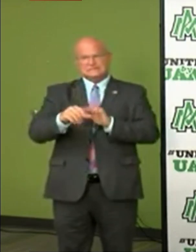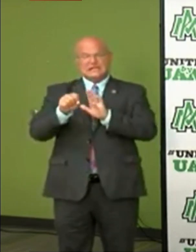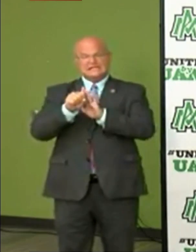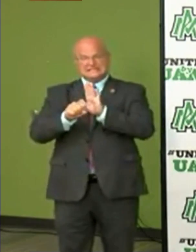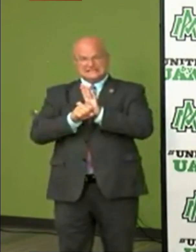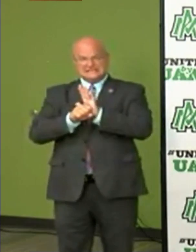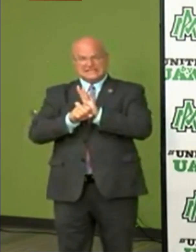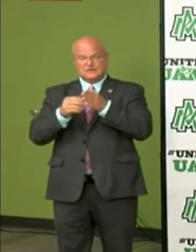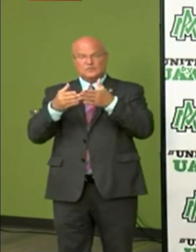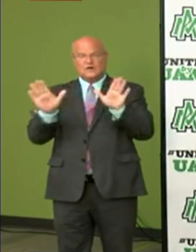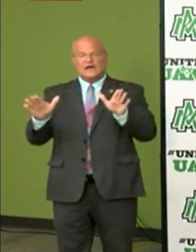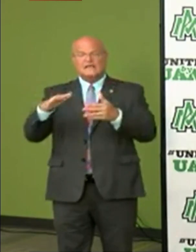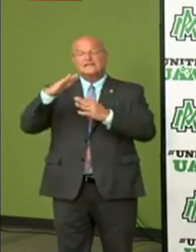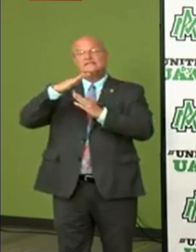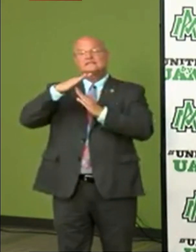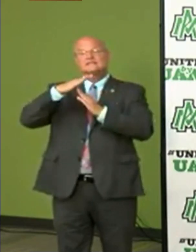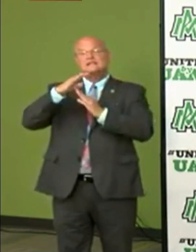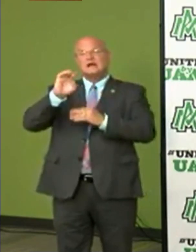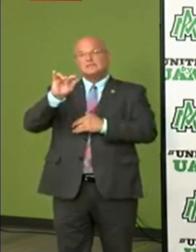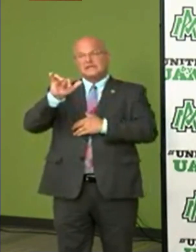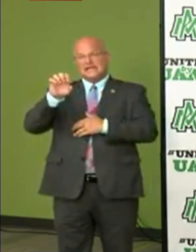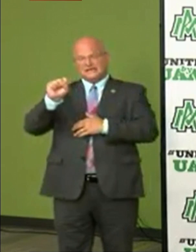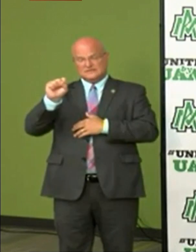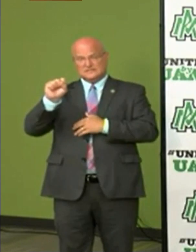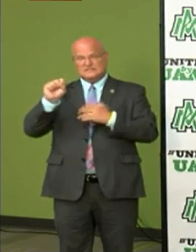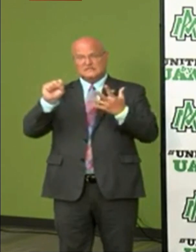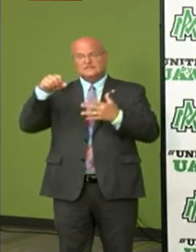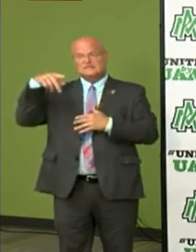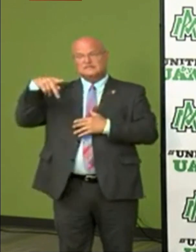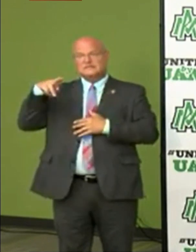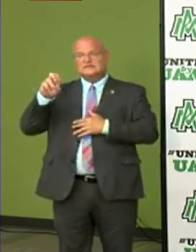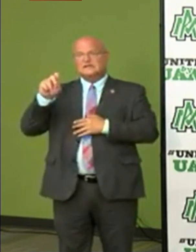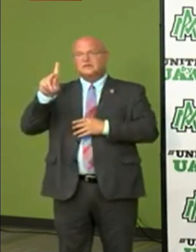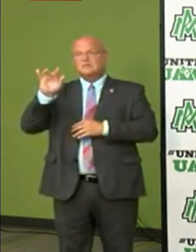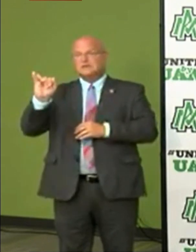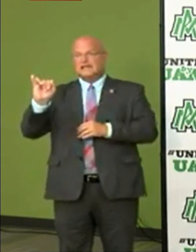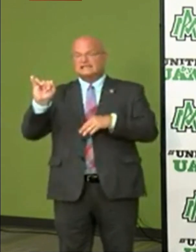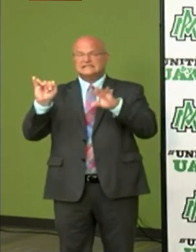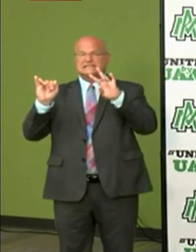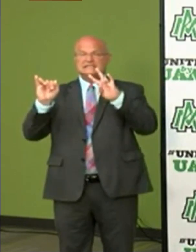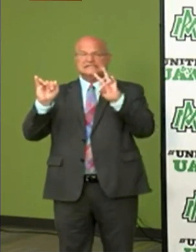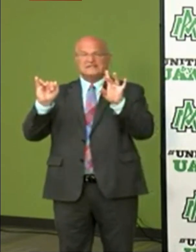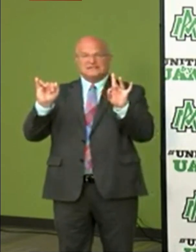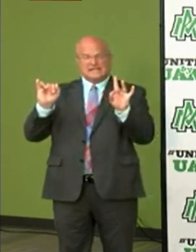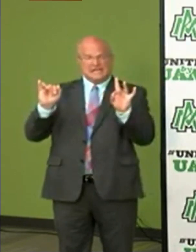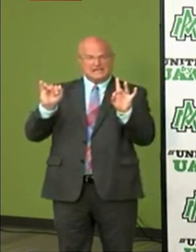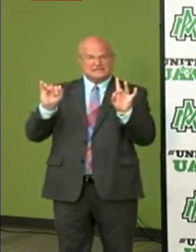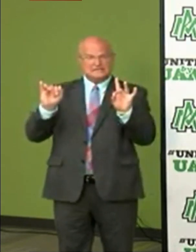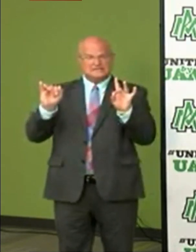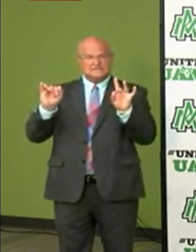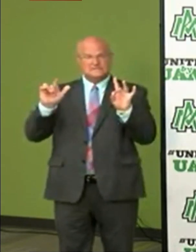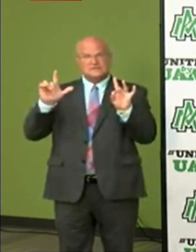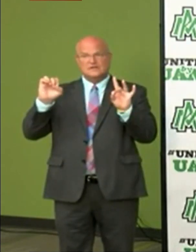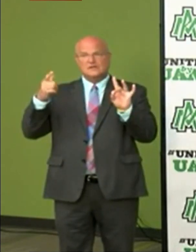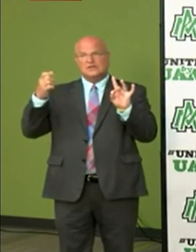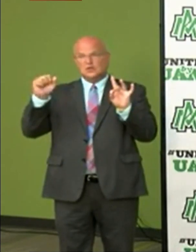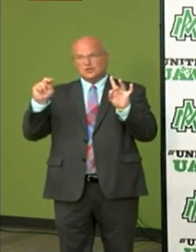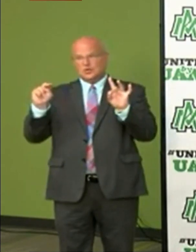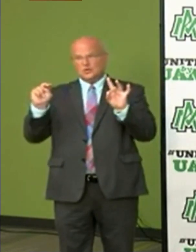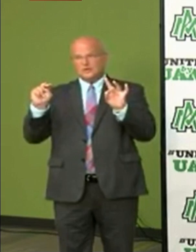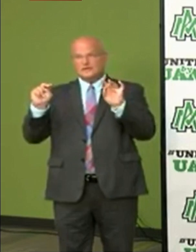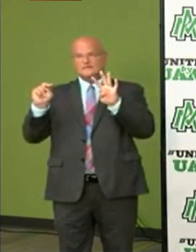state. The top counties in those cases are Pulaski County with 78, Logan County